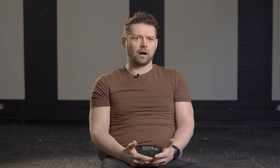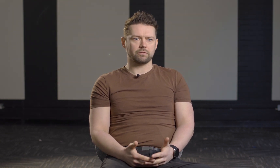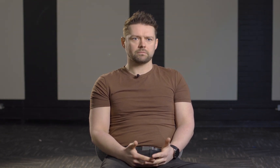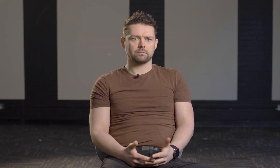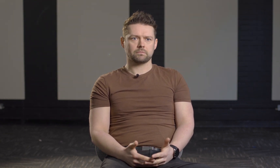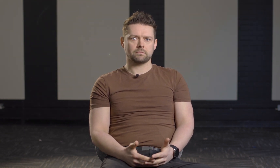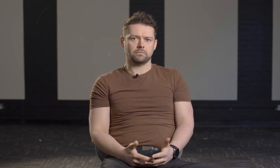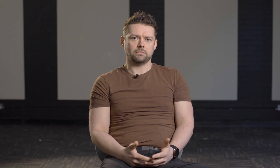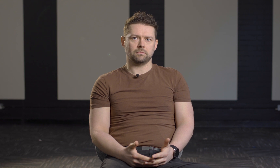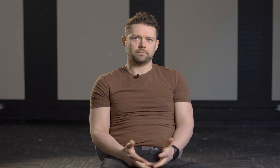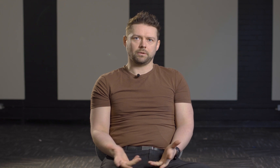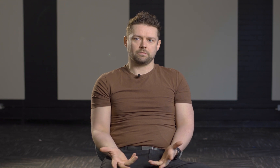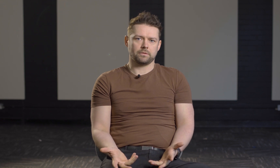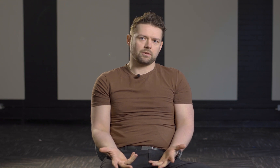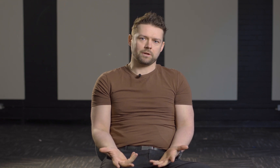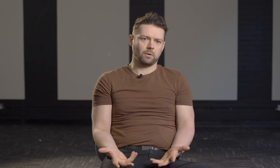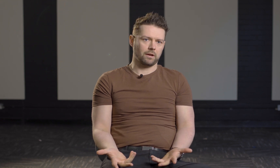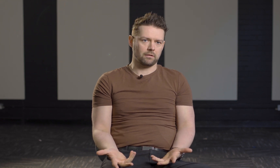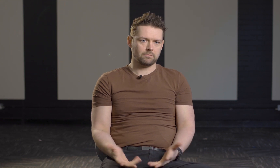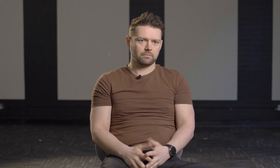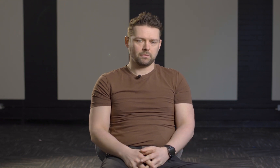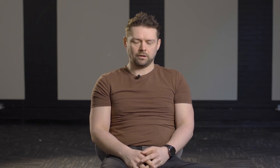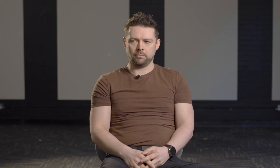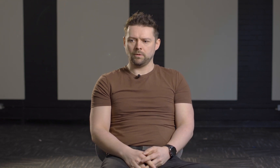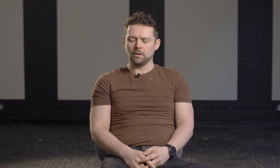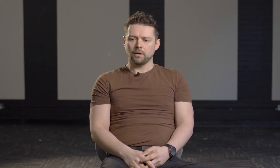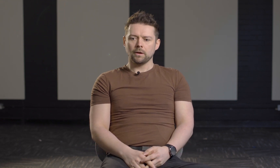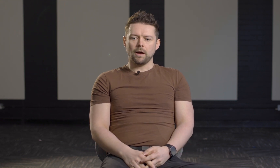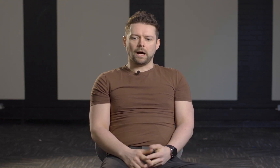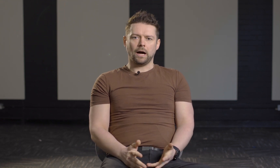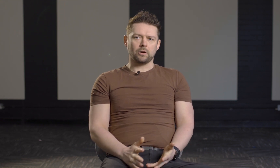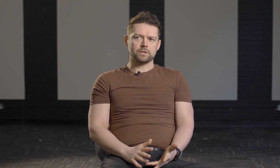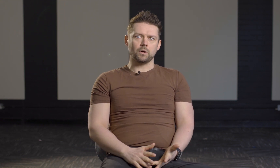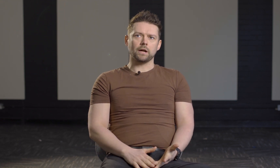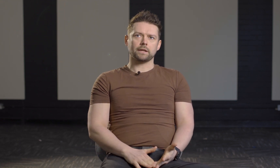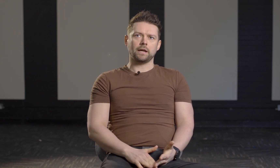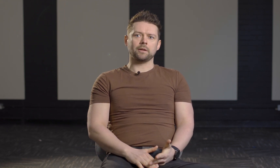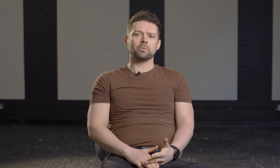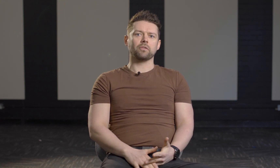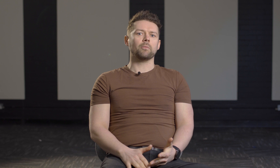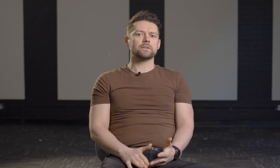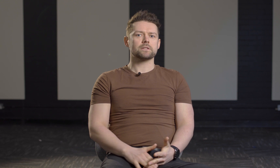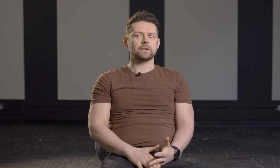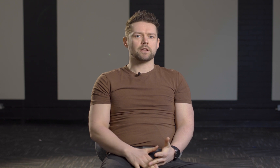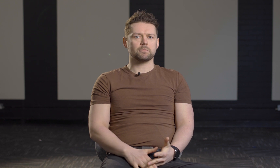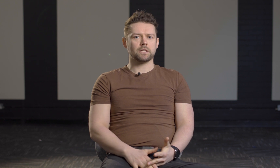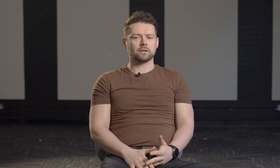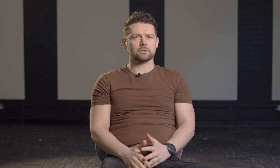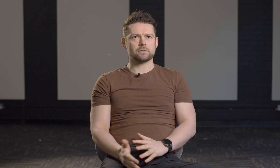drive. But there's no reason why they can't. I also work in performance interpreting,